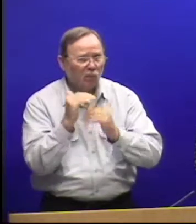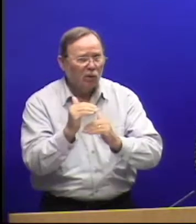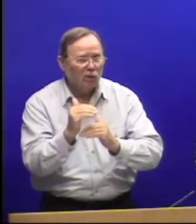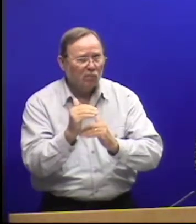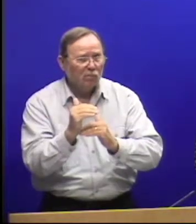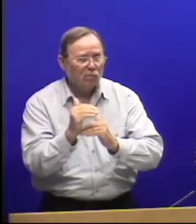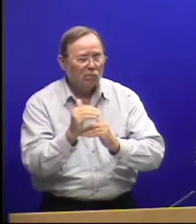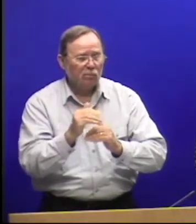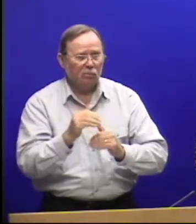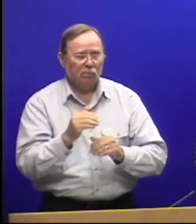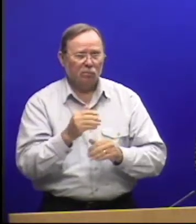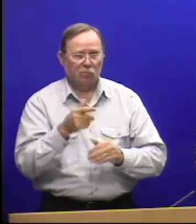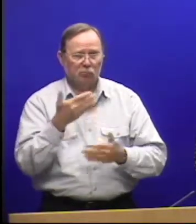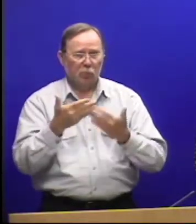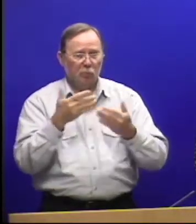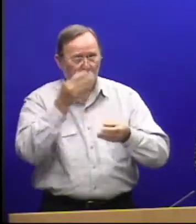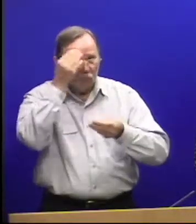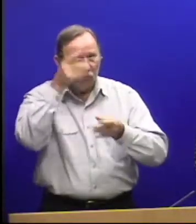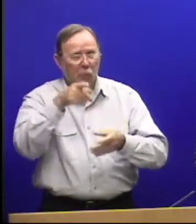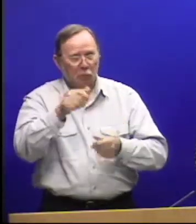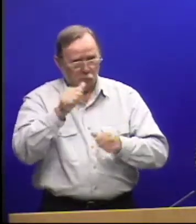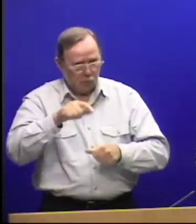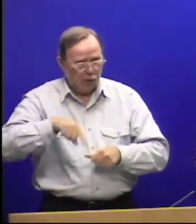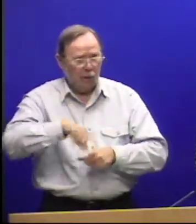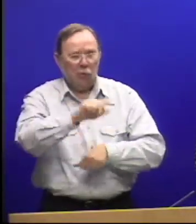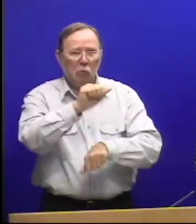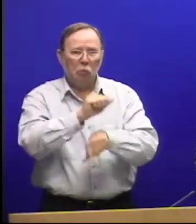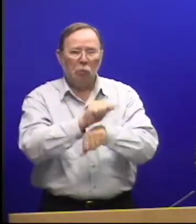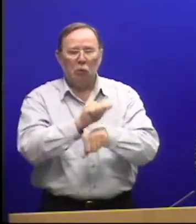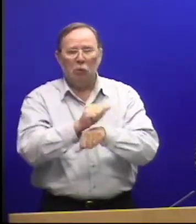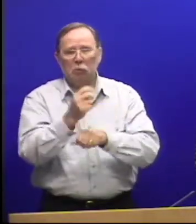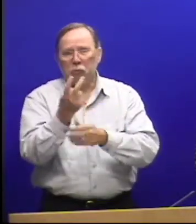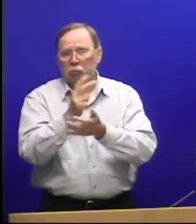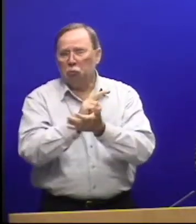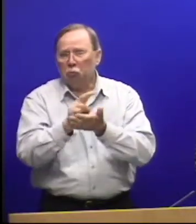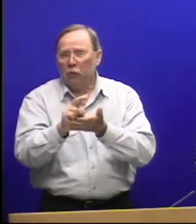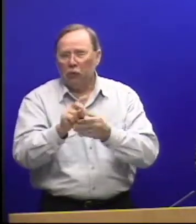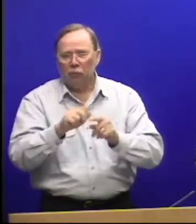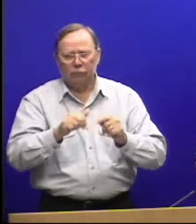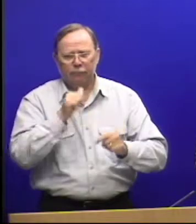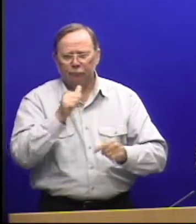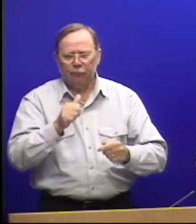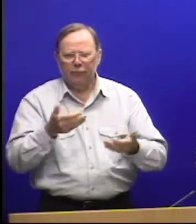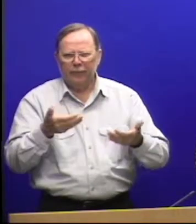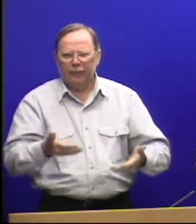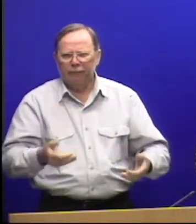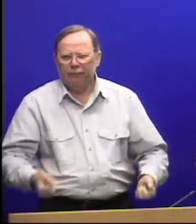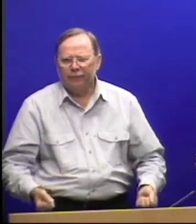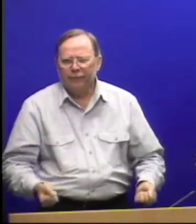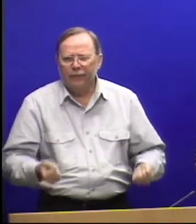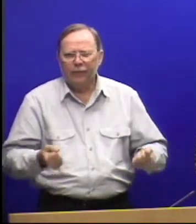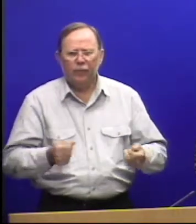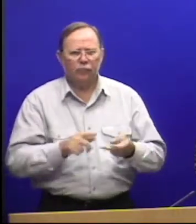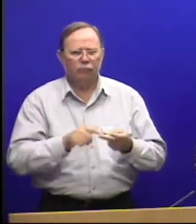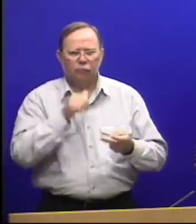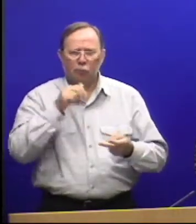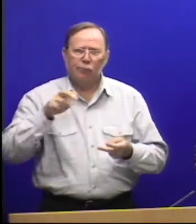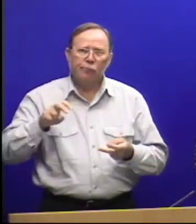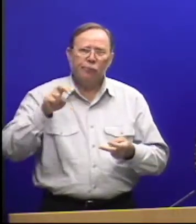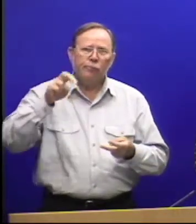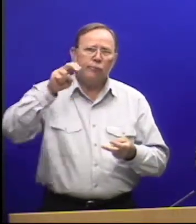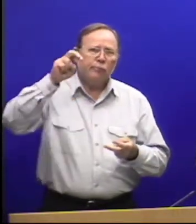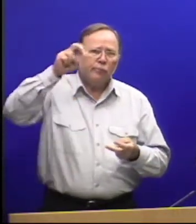go back to work in 2 weeks, but don't lift. Don't climb stairs. Don't sit too